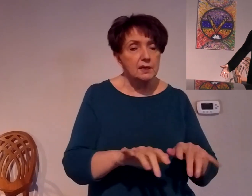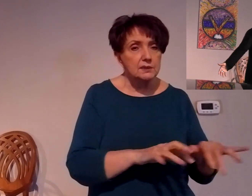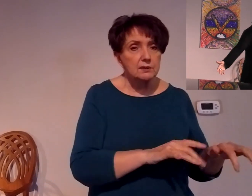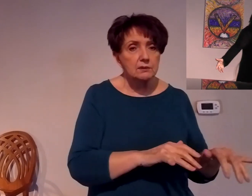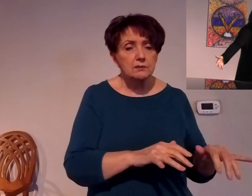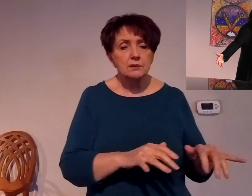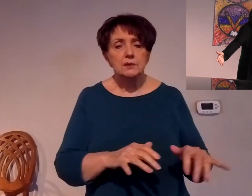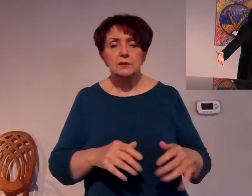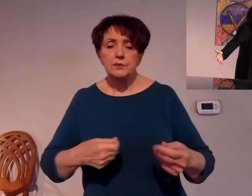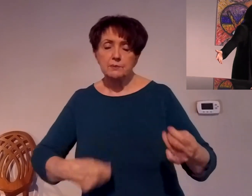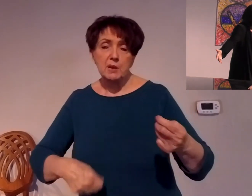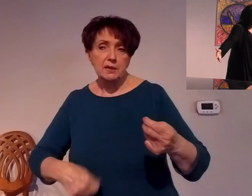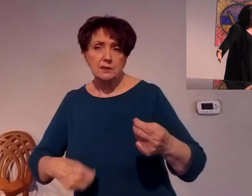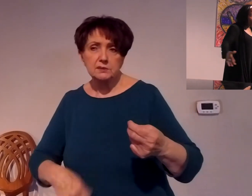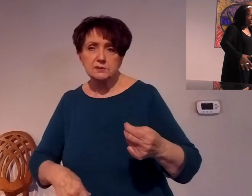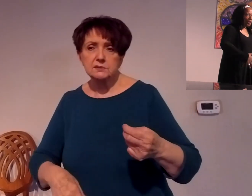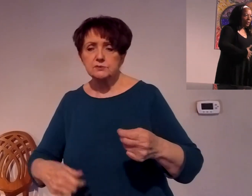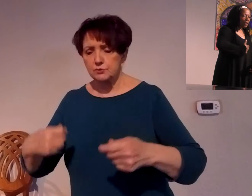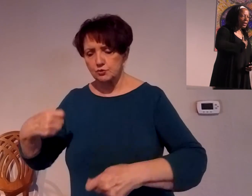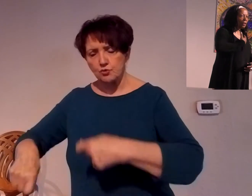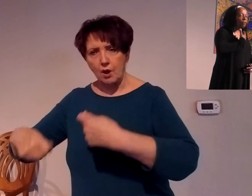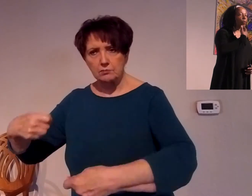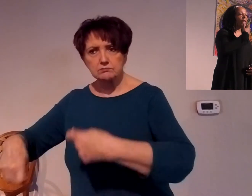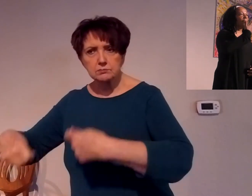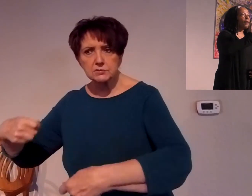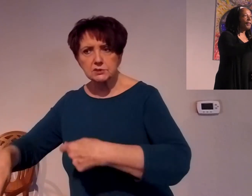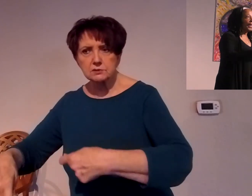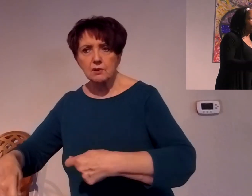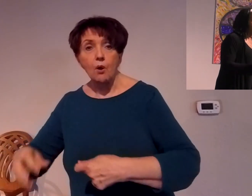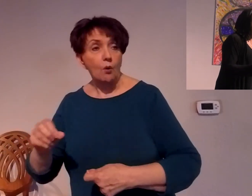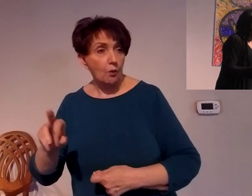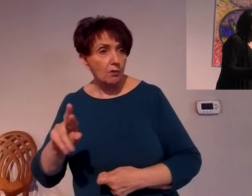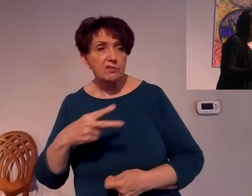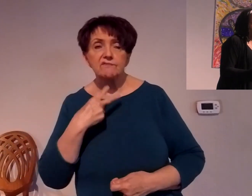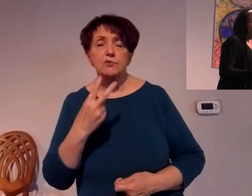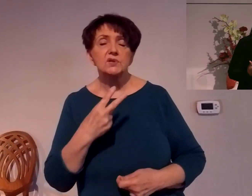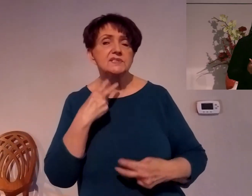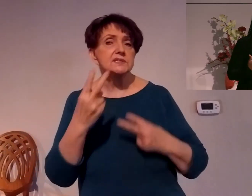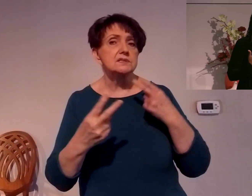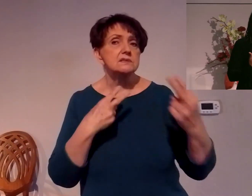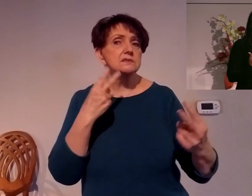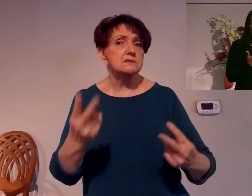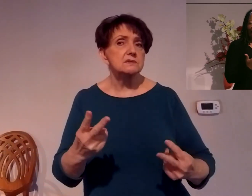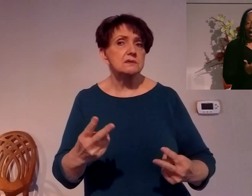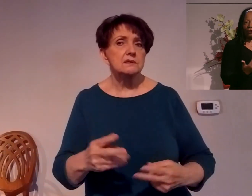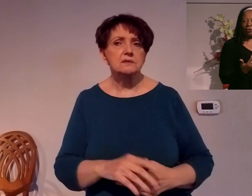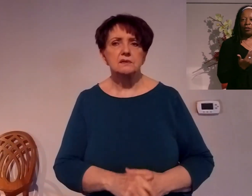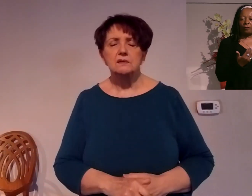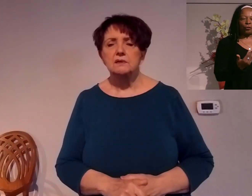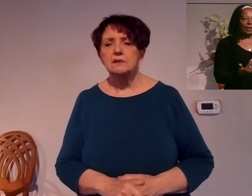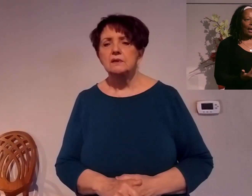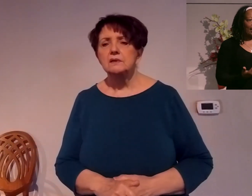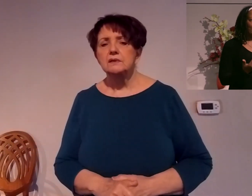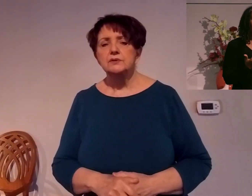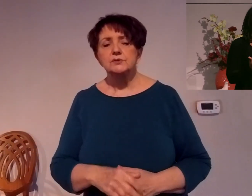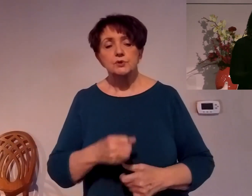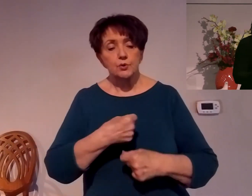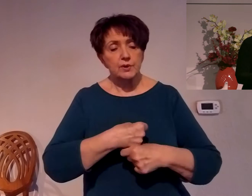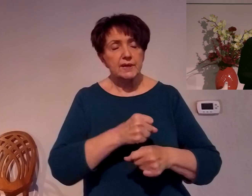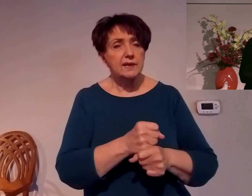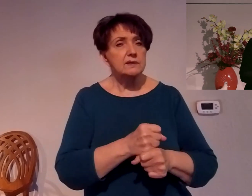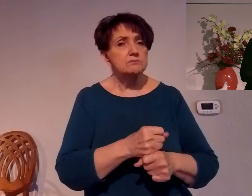the voices, using the voice of instrument for the action of